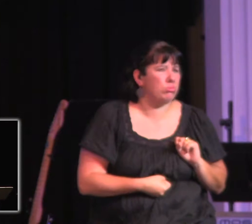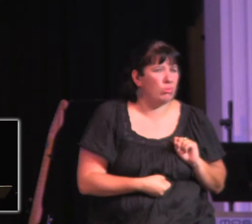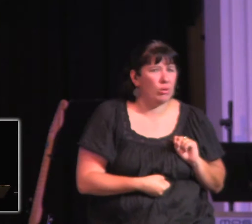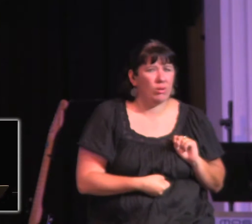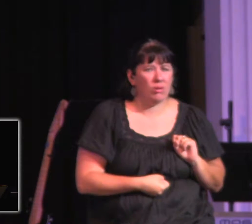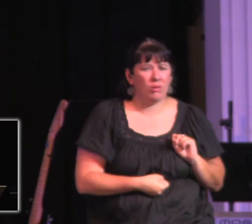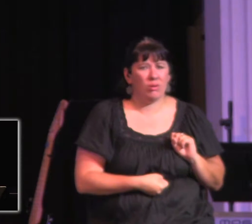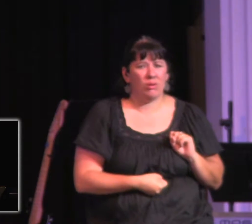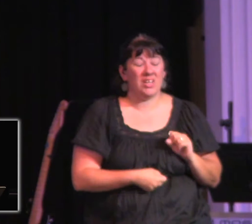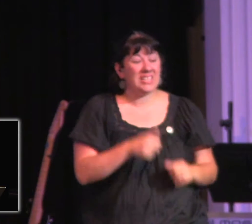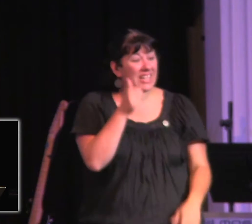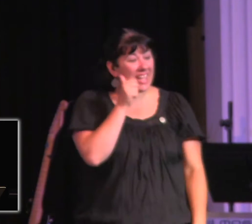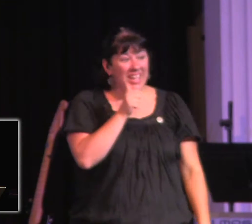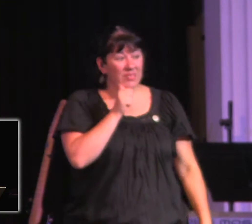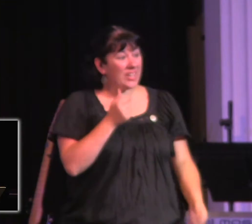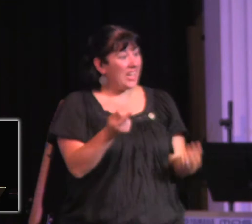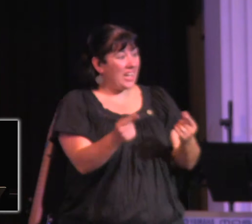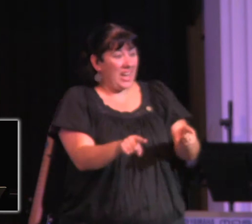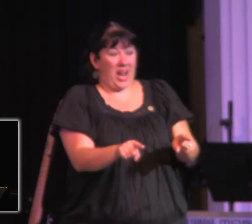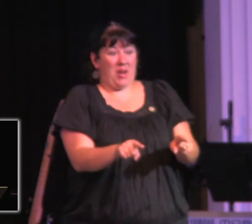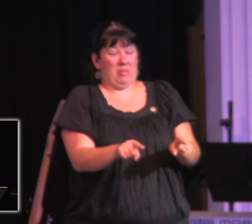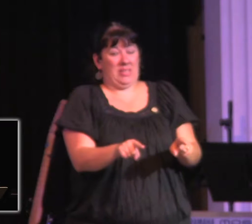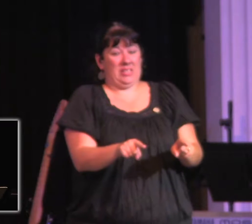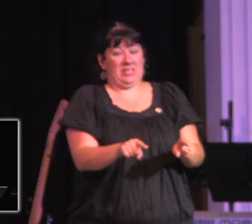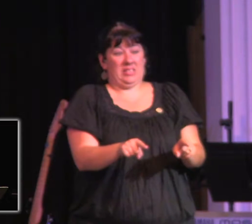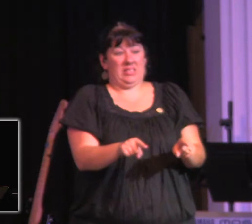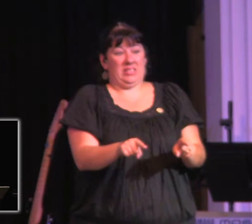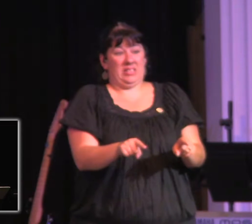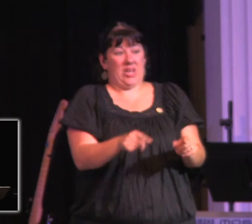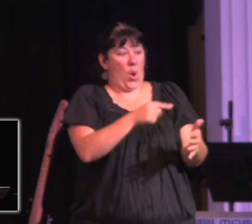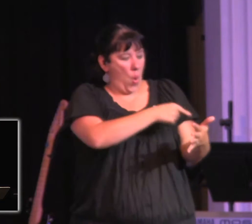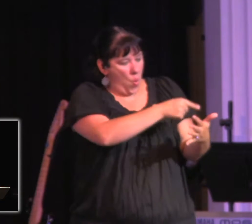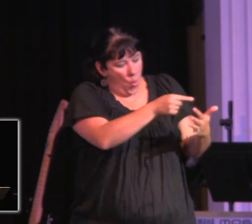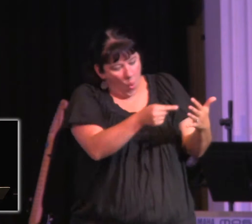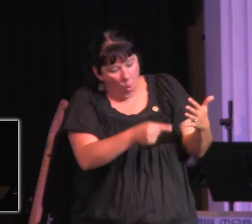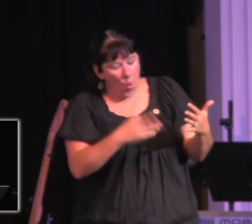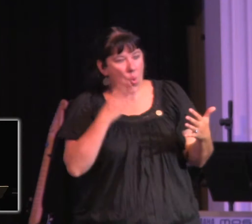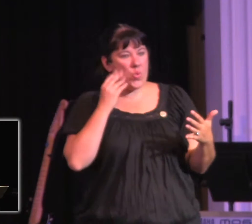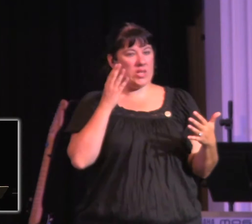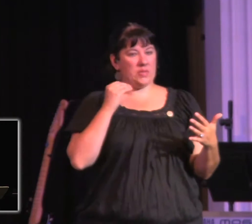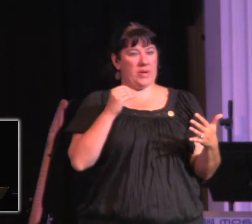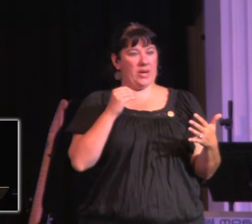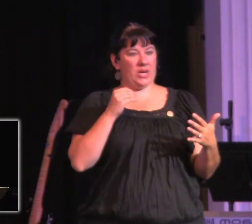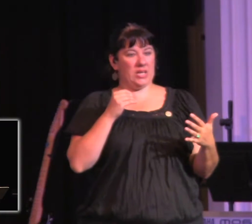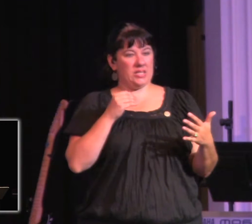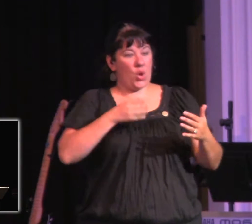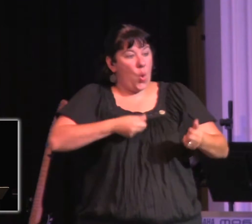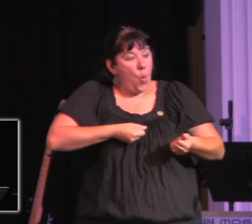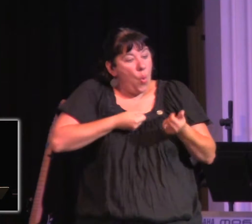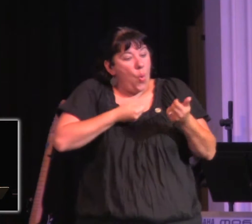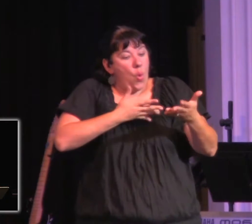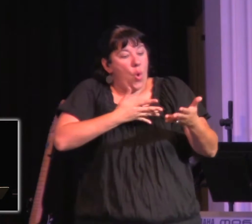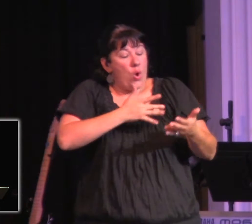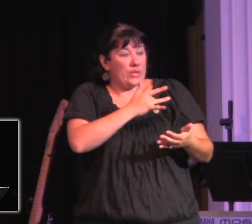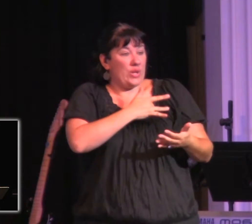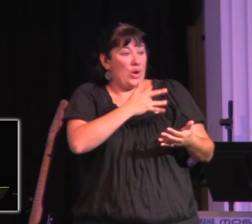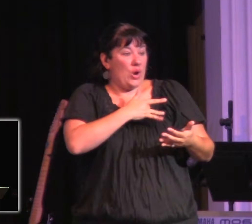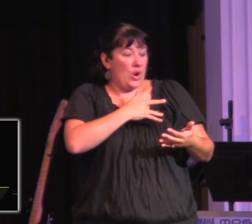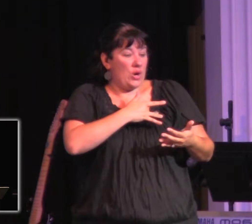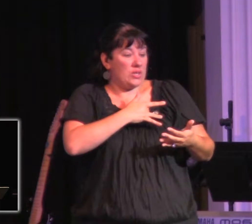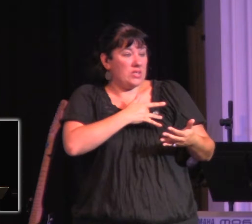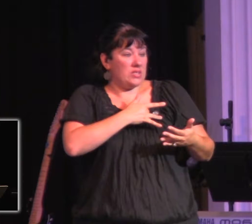And these types of experiences cause us to be cut deep, leaving our hearts bleeding and